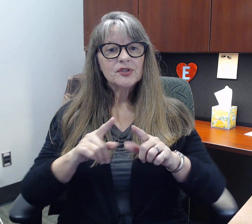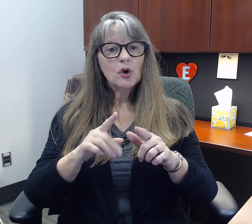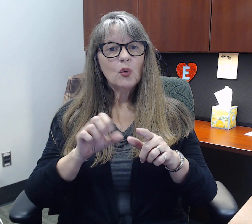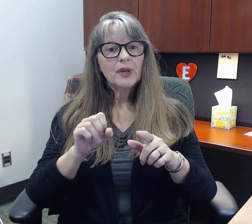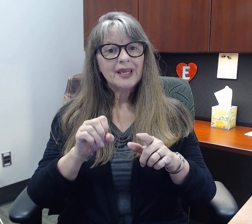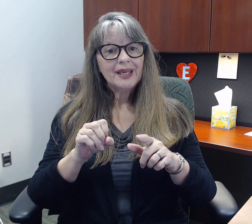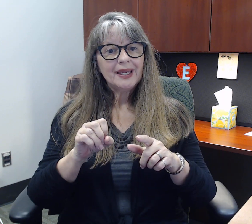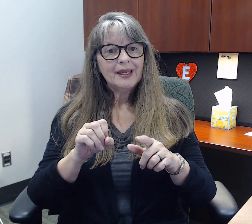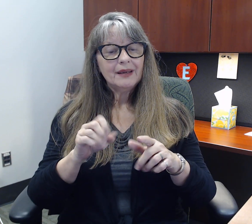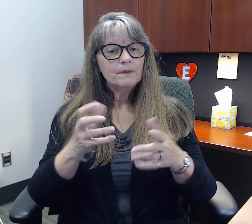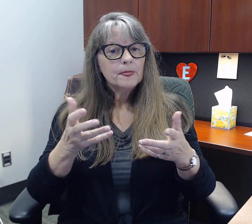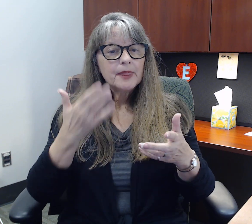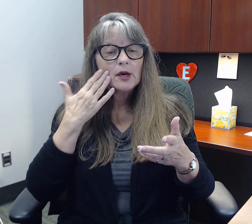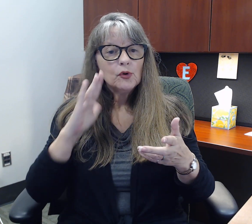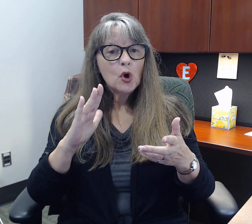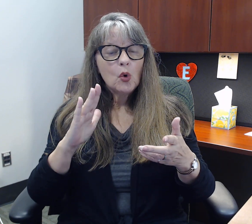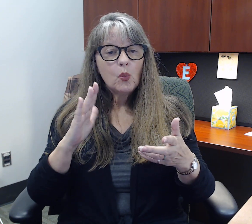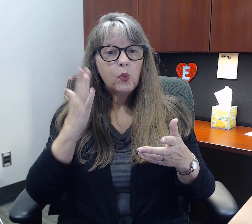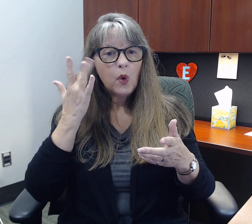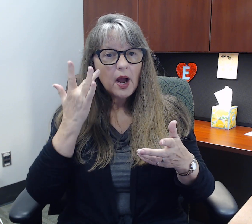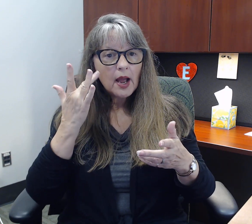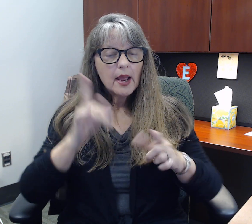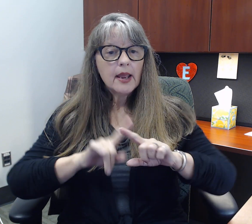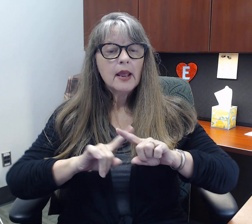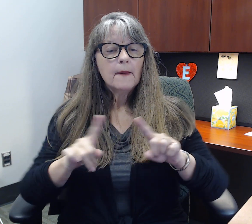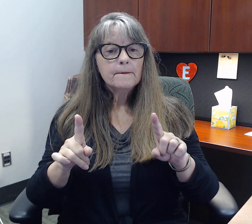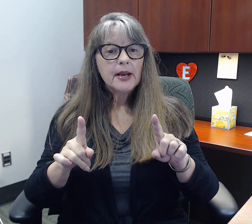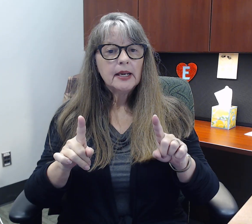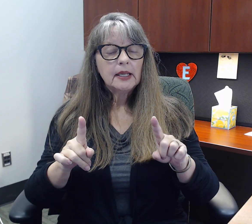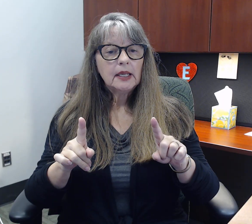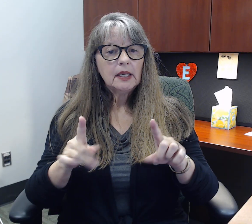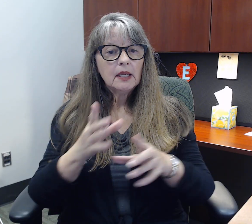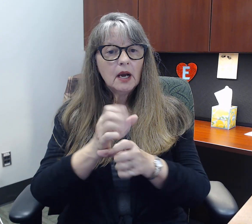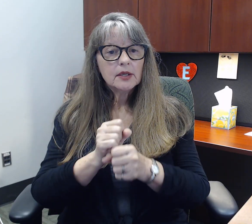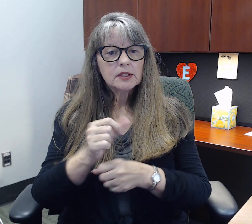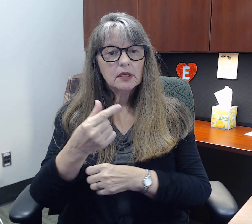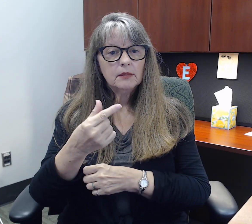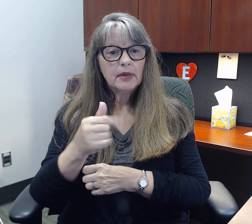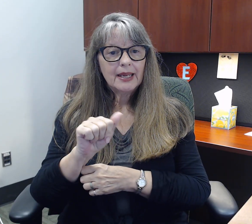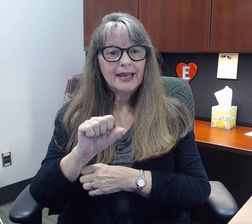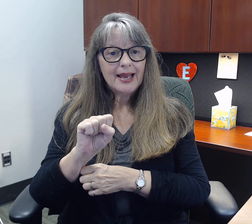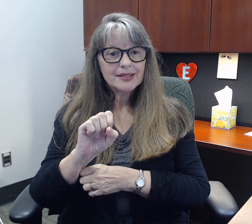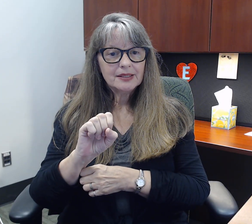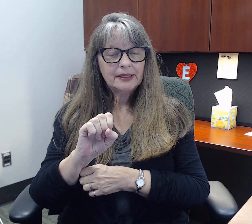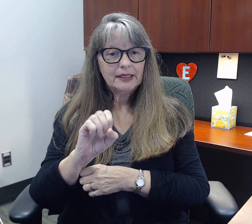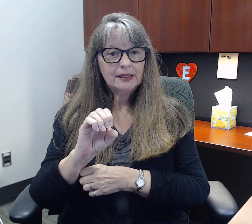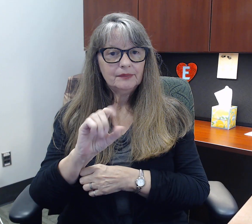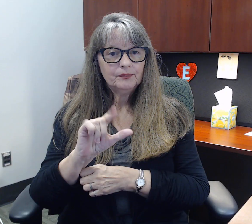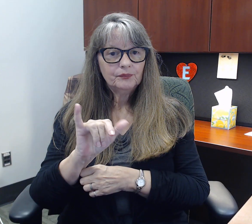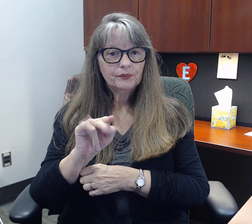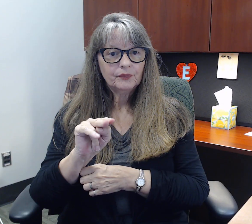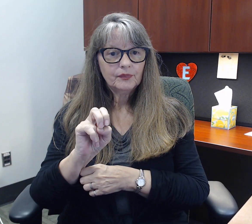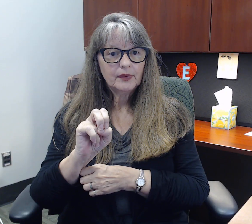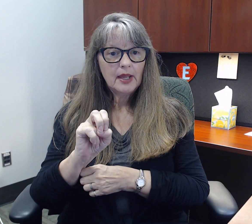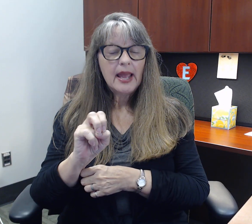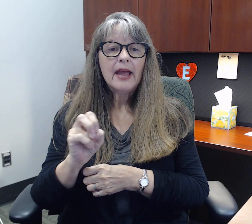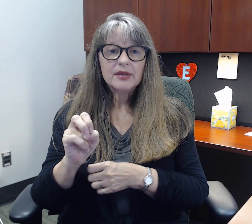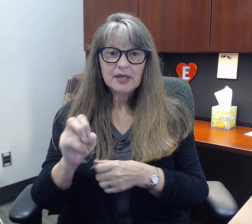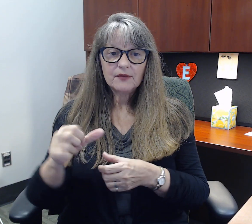So they don't know why, but he got some gasoline, and the sign for